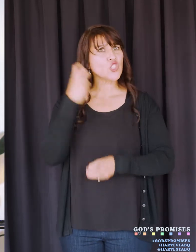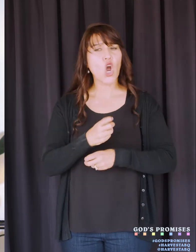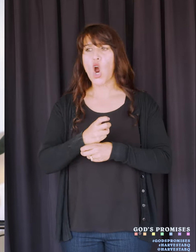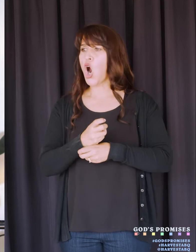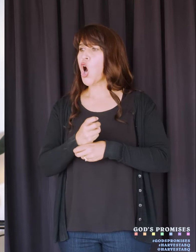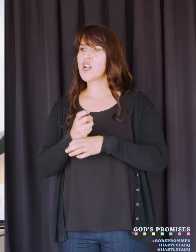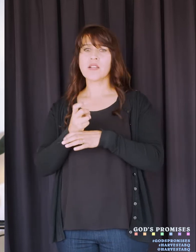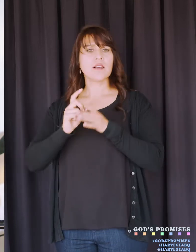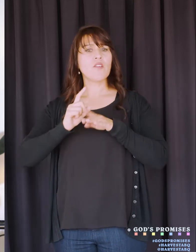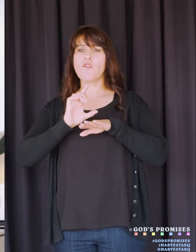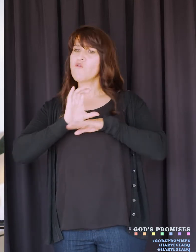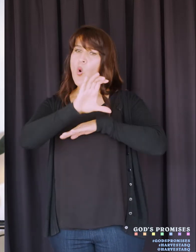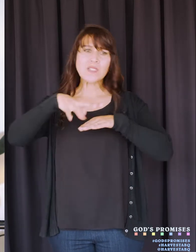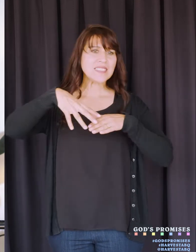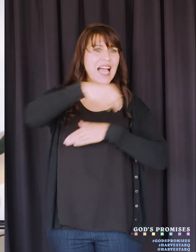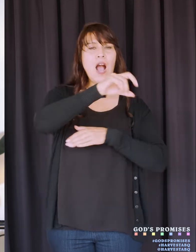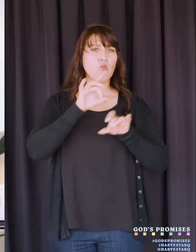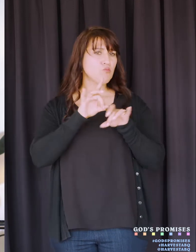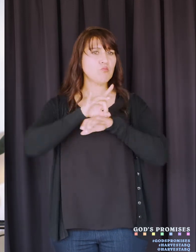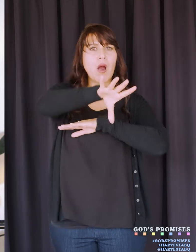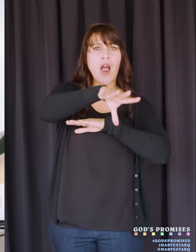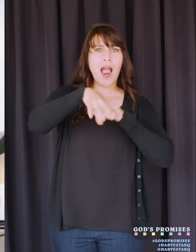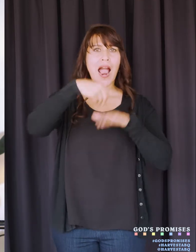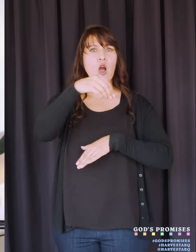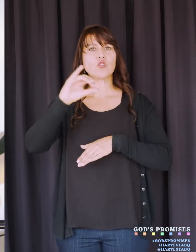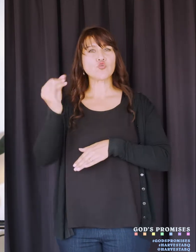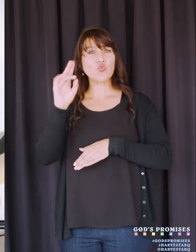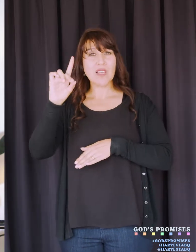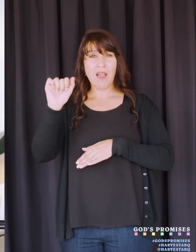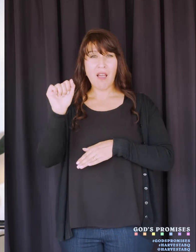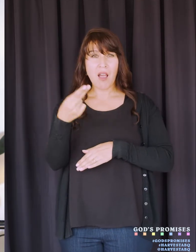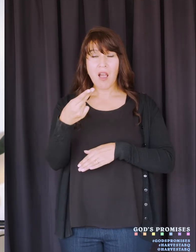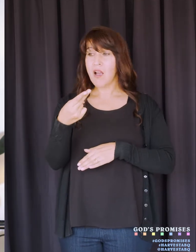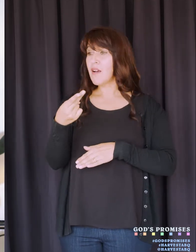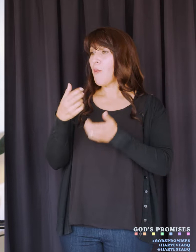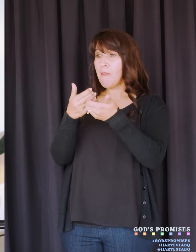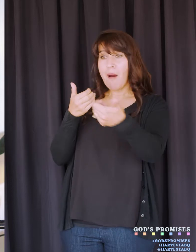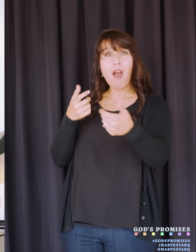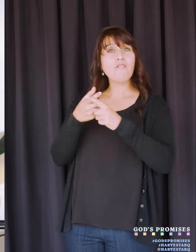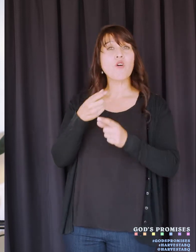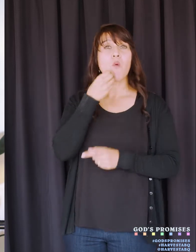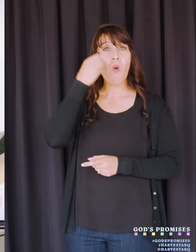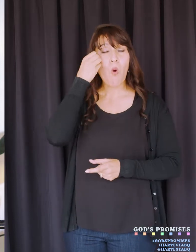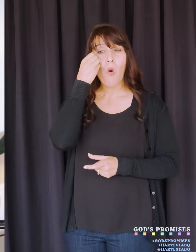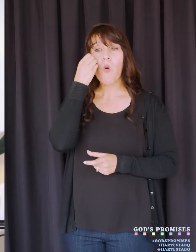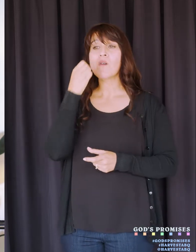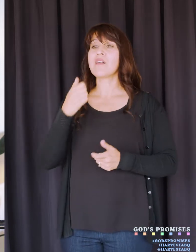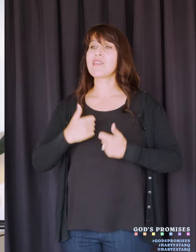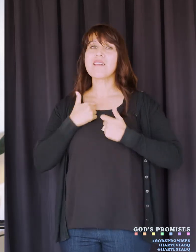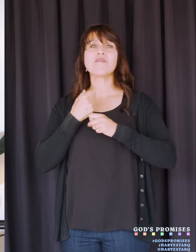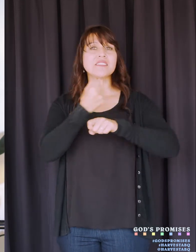were forced to live outside of Judah as exiles. They're away from their home. They're living in captivity.